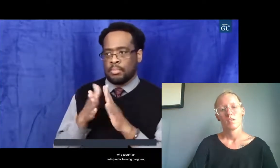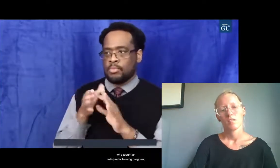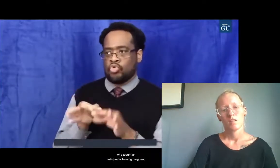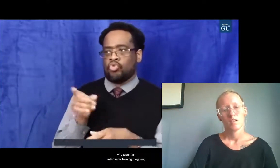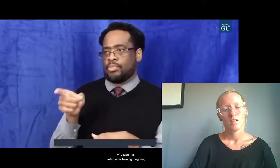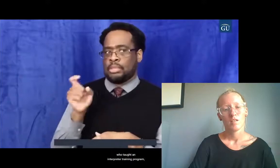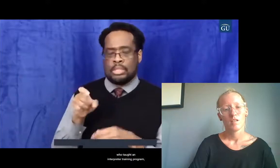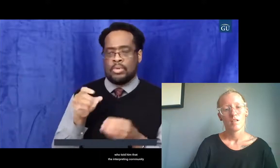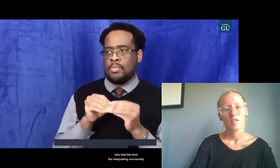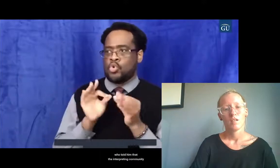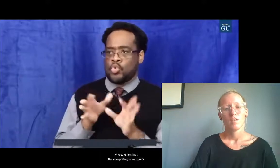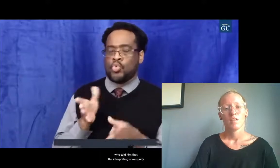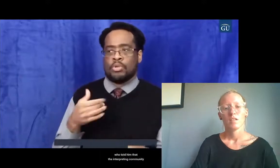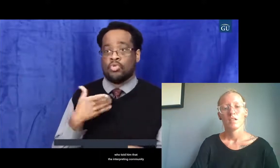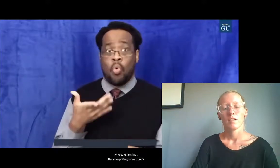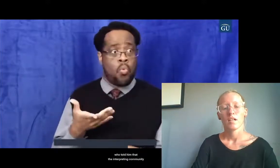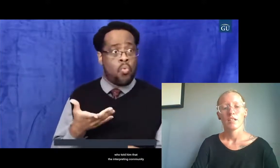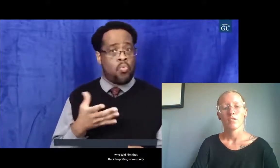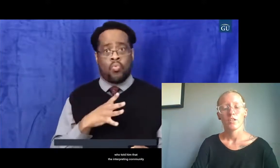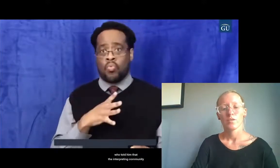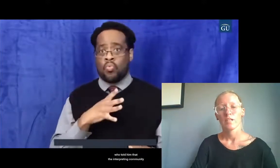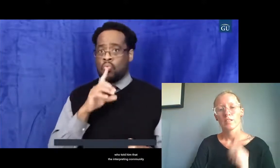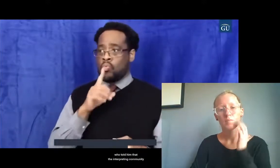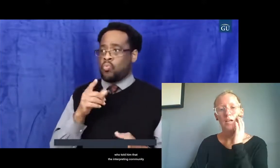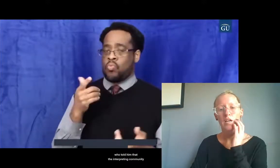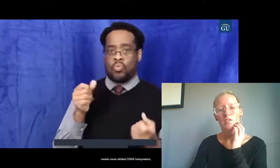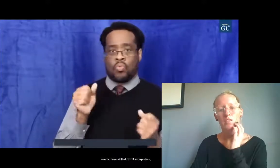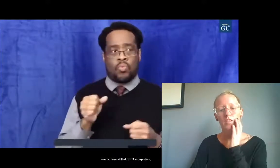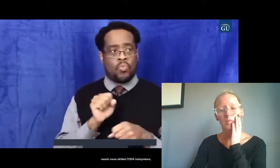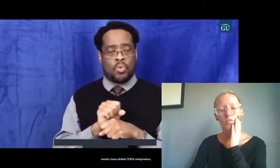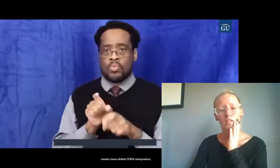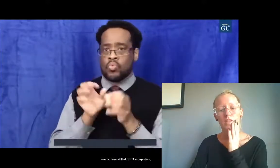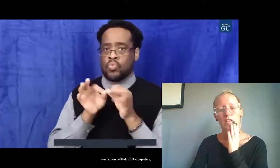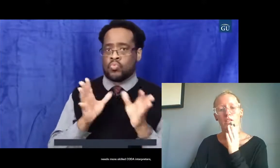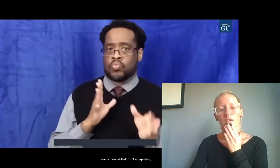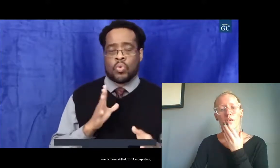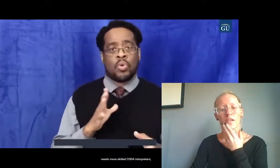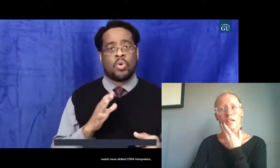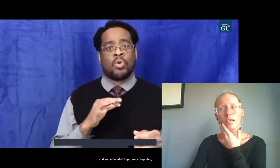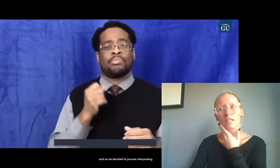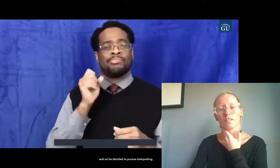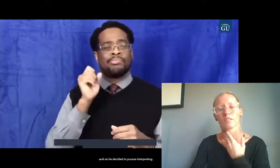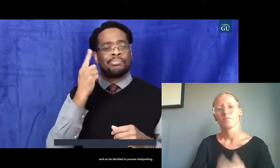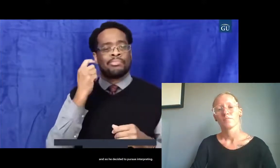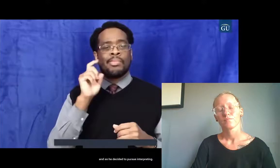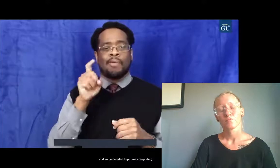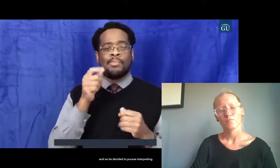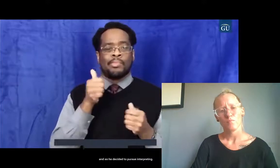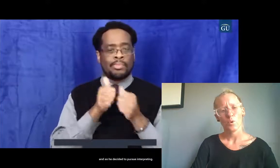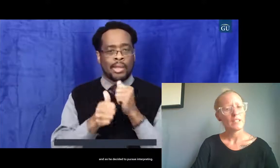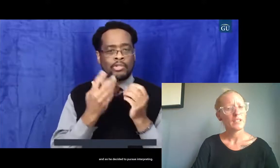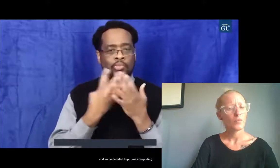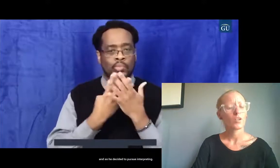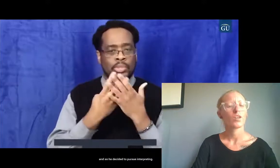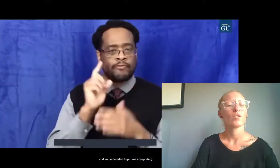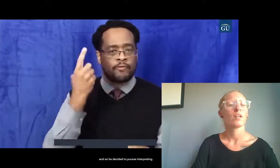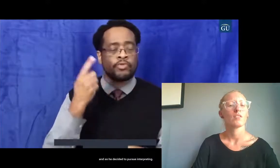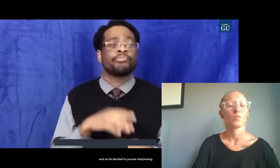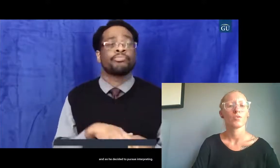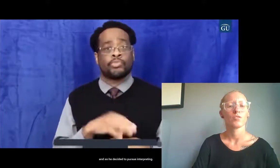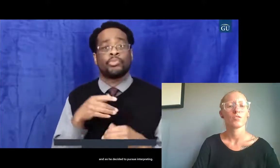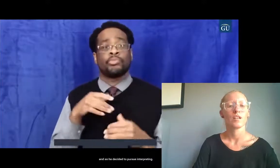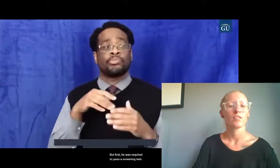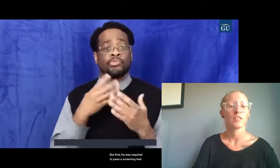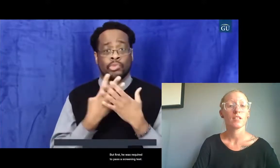and they graduate, they can be hired in the community And we need more